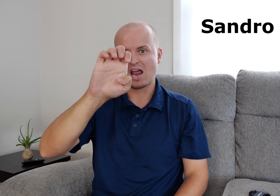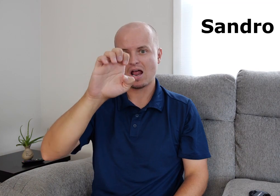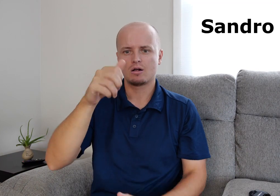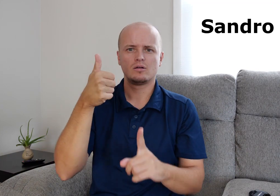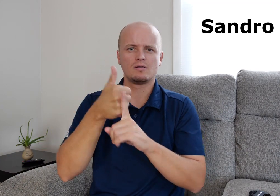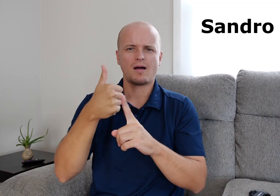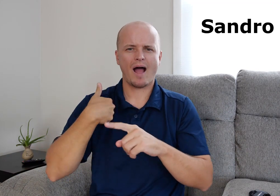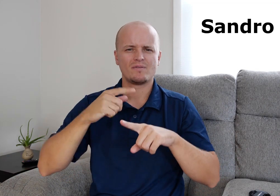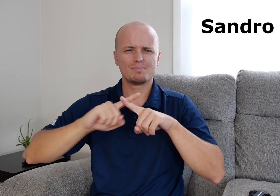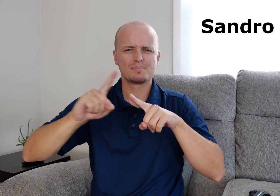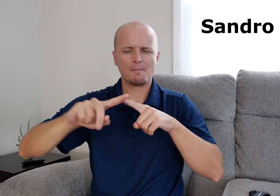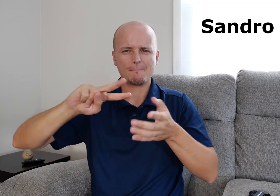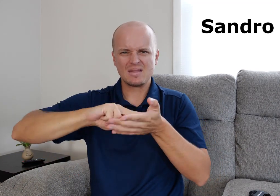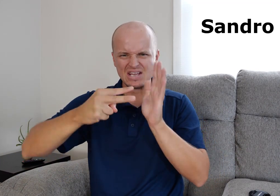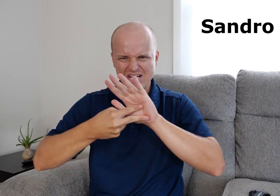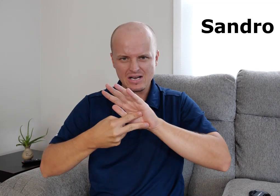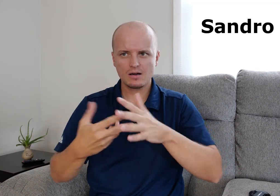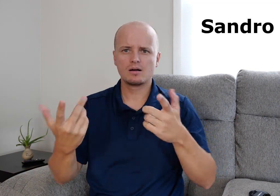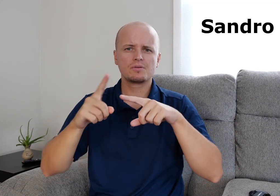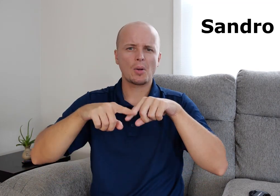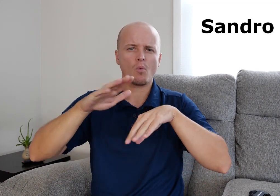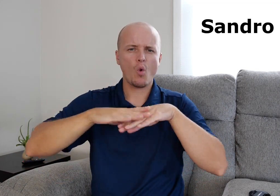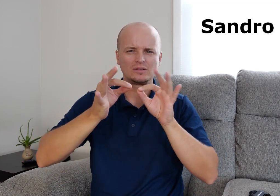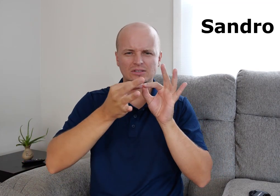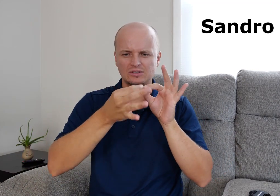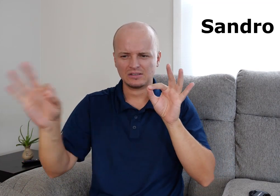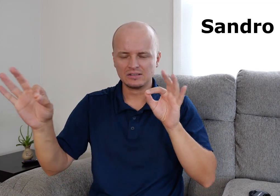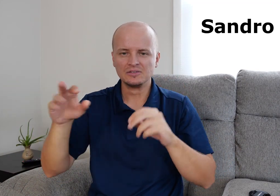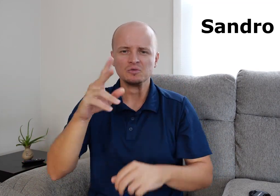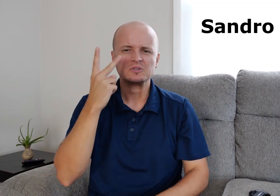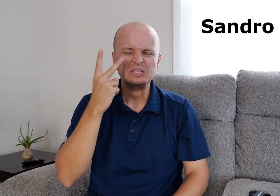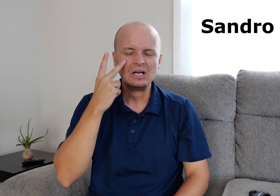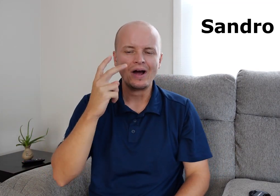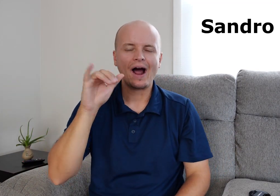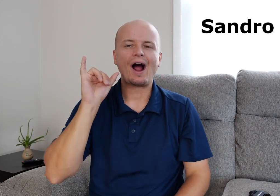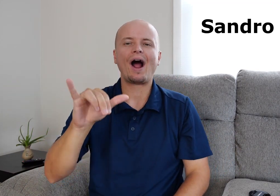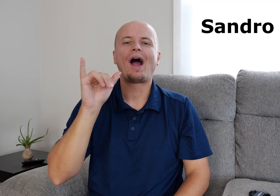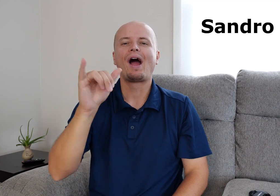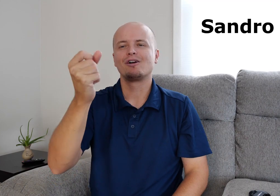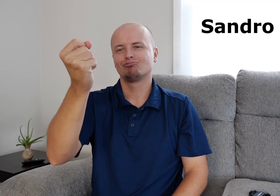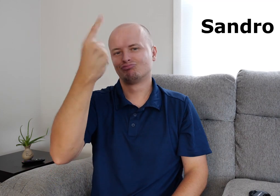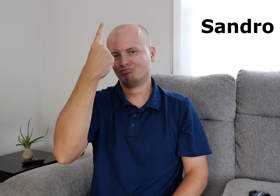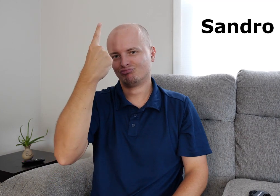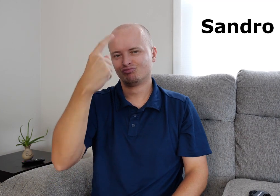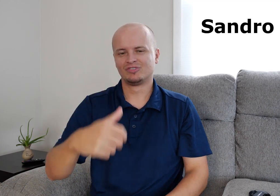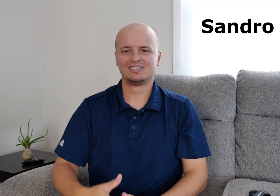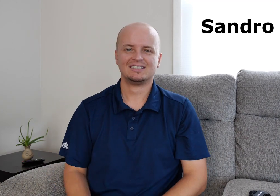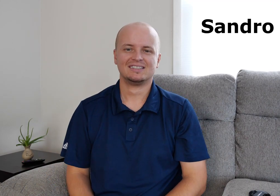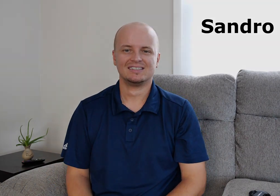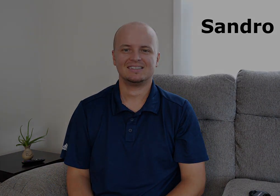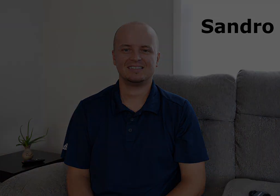today is make, which has different meanings depending on the sentence. Watch these videos and you'll see what I mean.